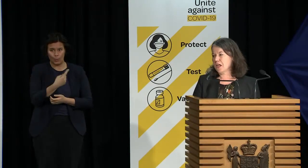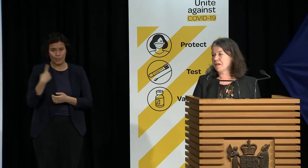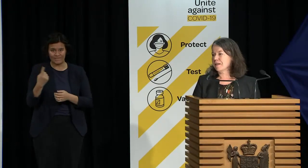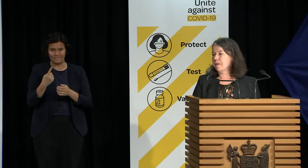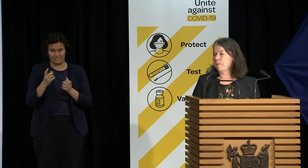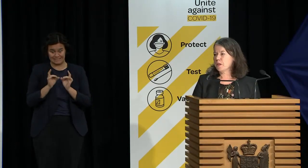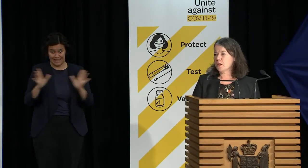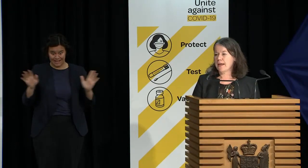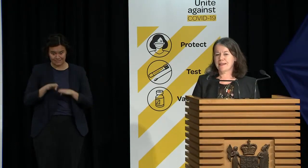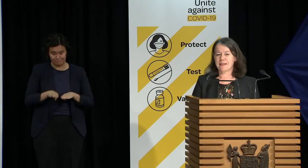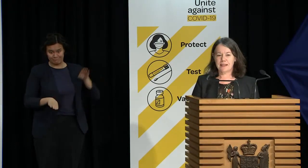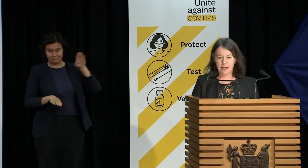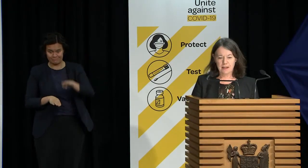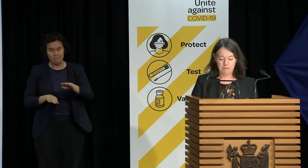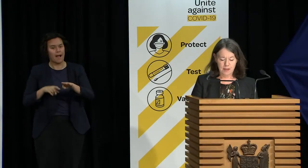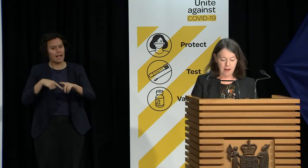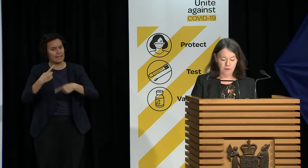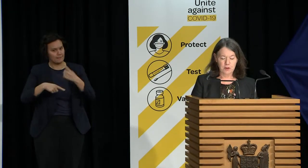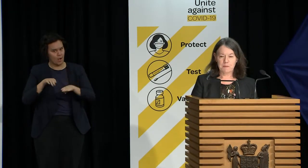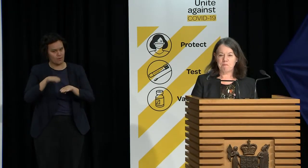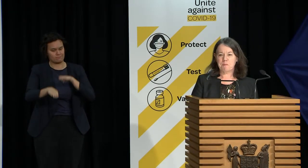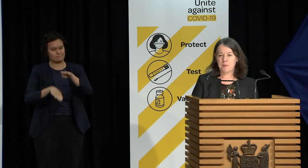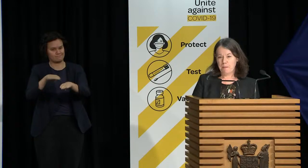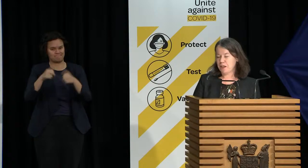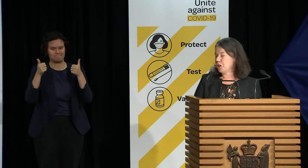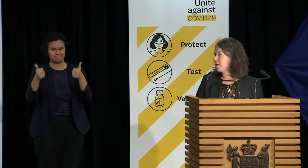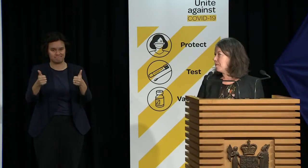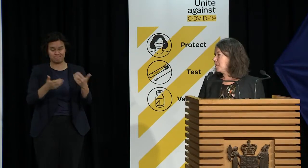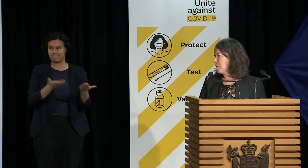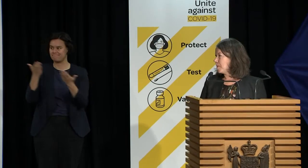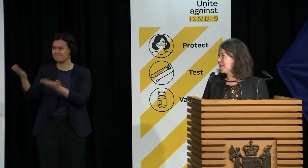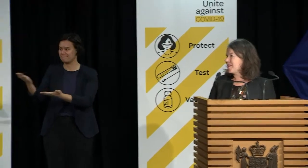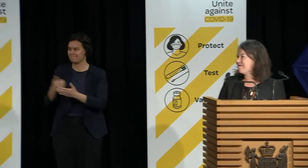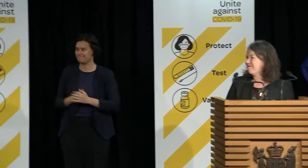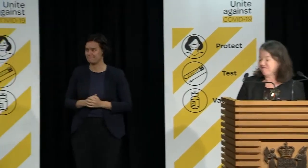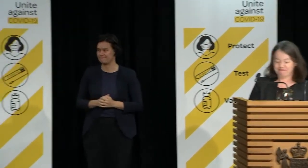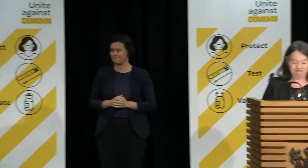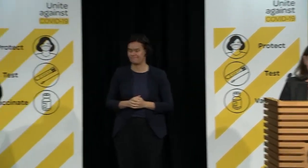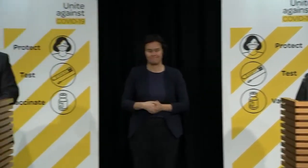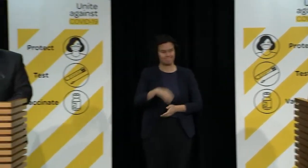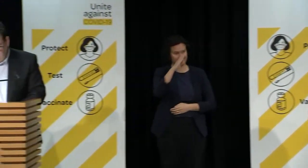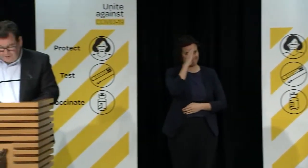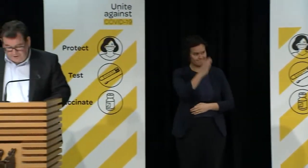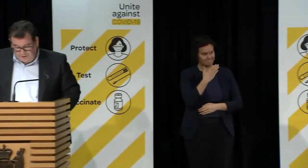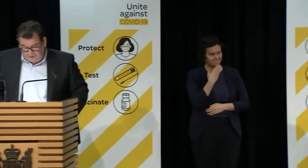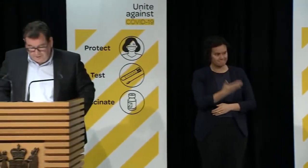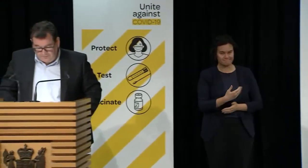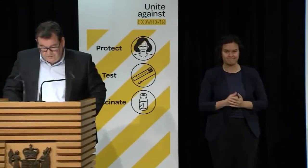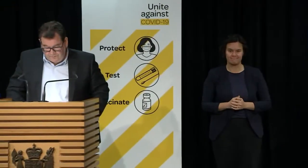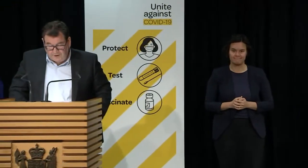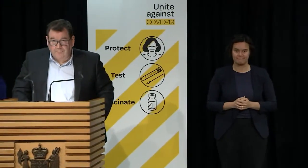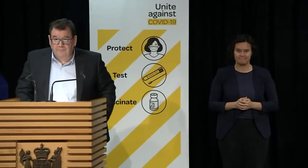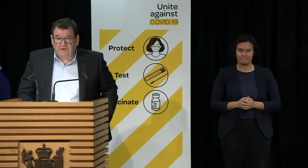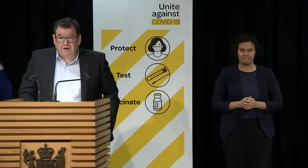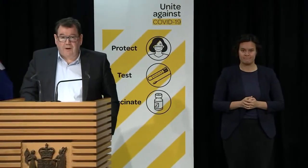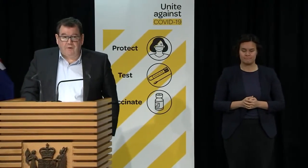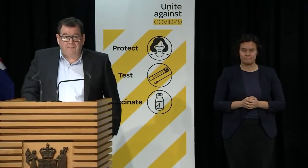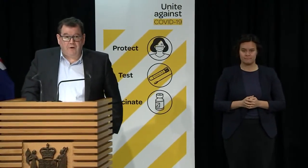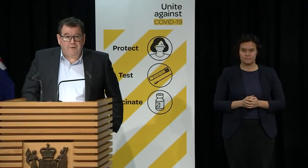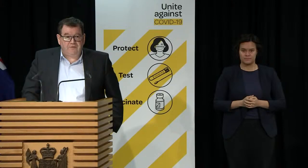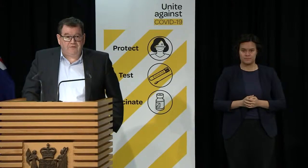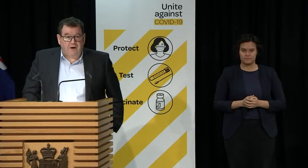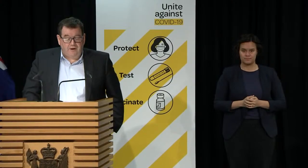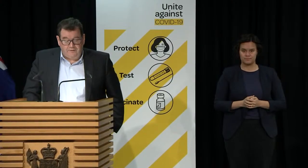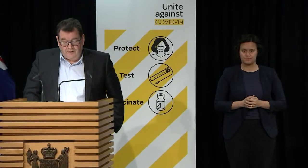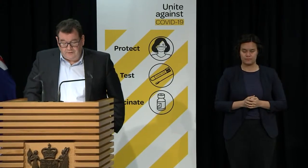great start, so let's sustain the effort. Back to you, Deputy Prime Minister. Ngā mihi, Dr. Mikulnei. To pick up just a couple